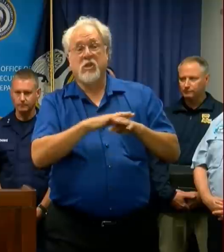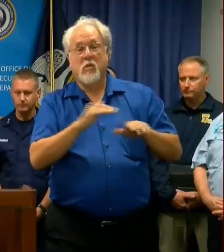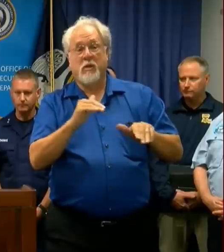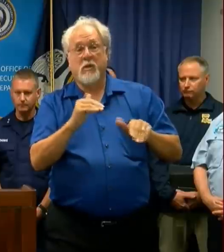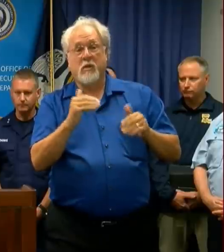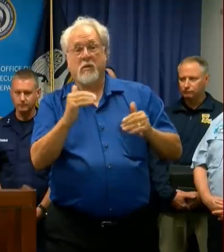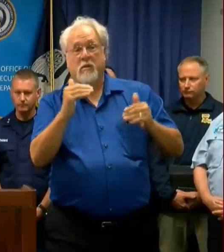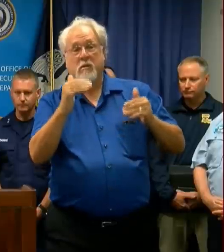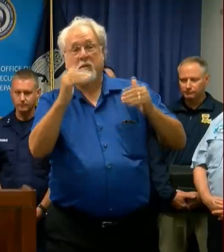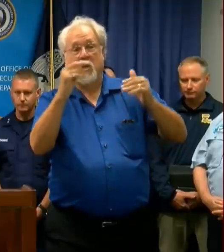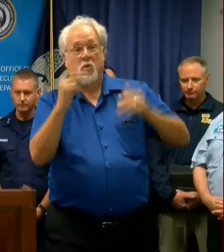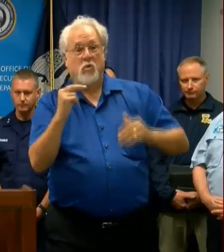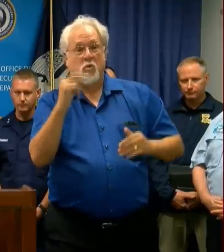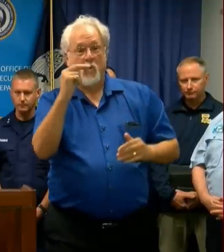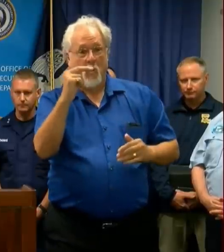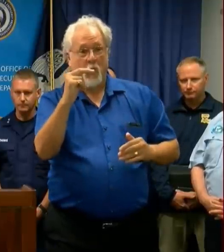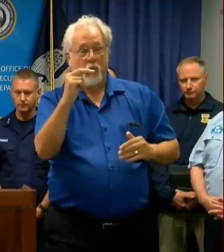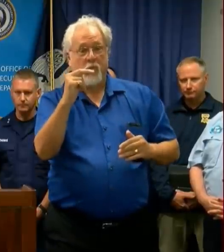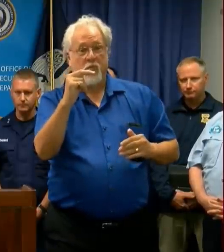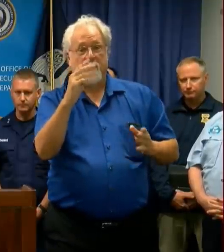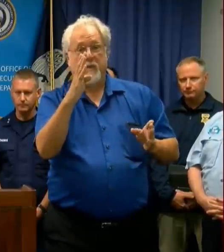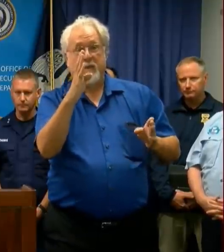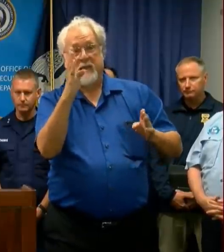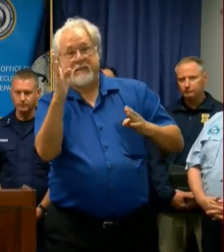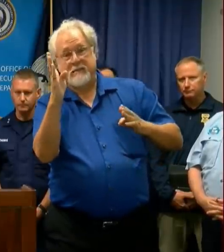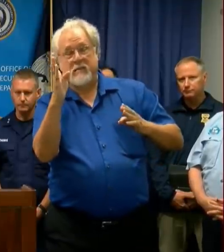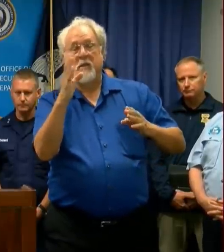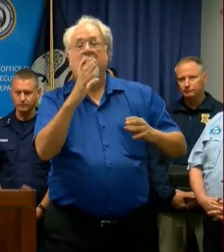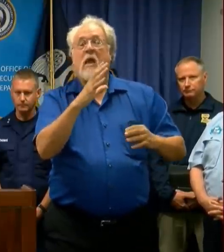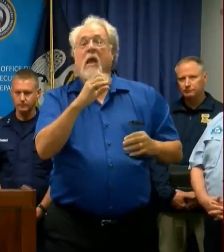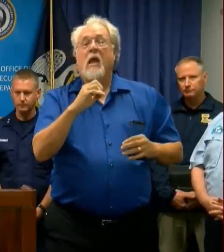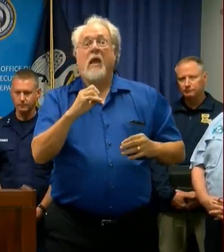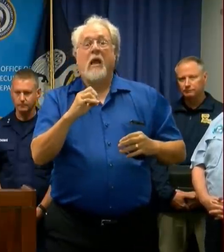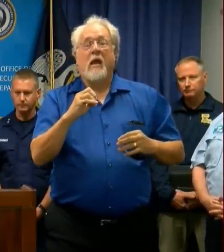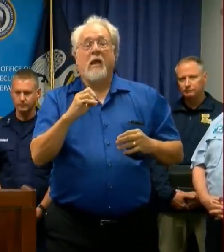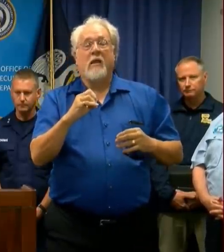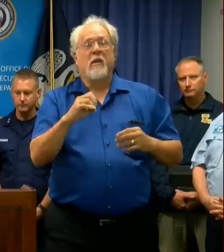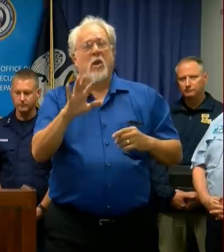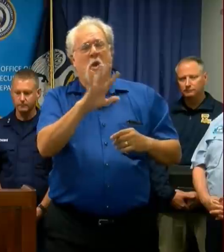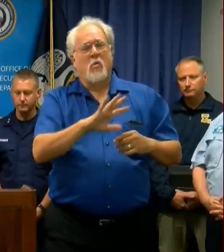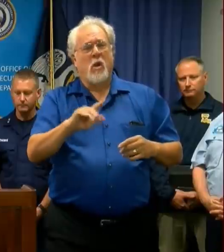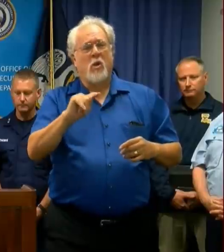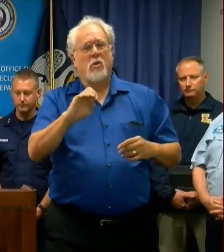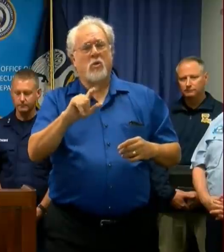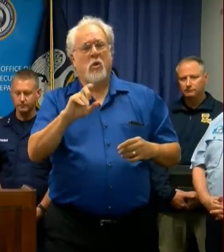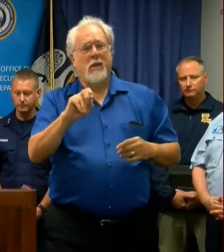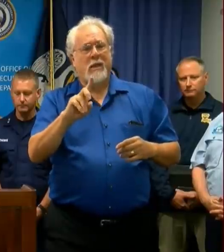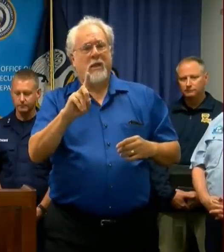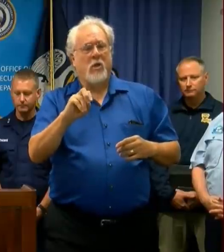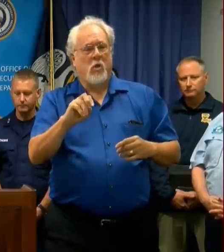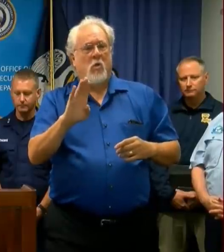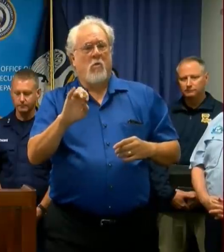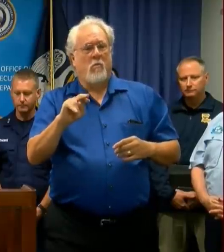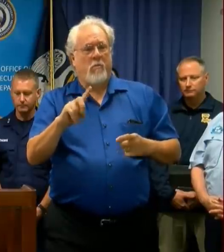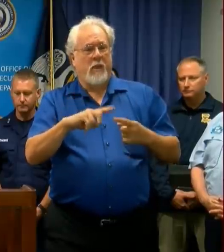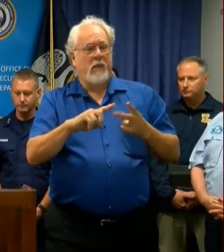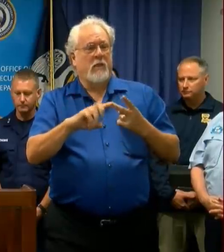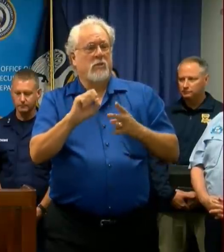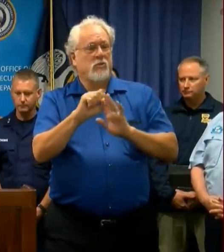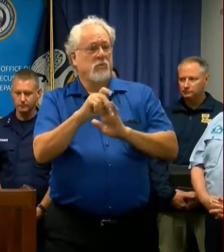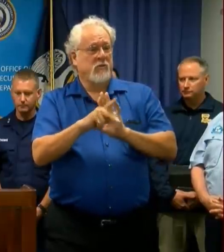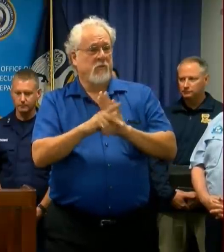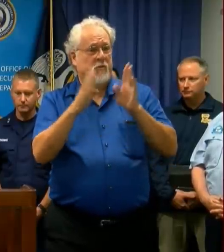north and slightly towards the east, and somewhere around Toledo Bend, between Toledo Bend and